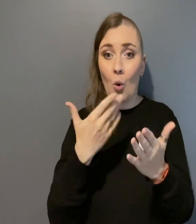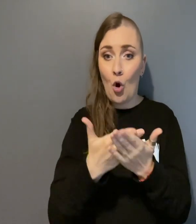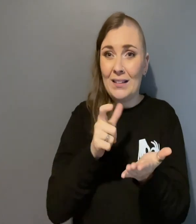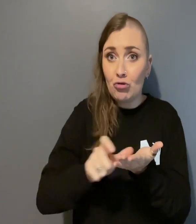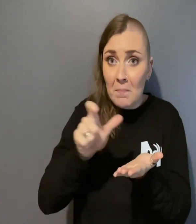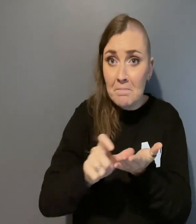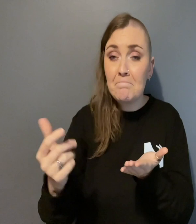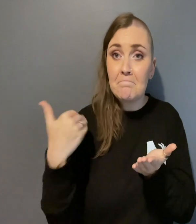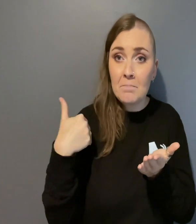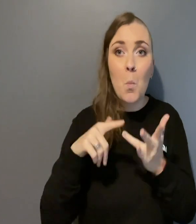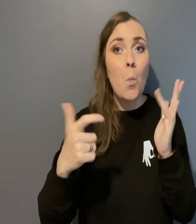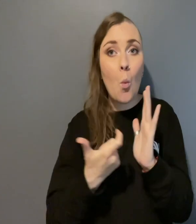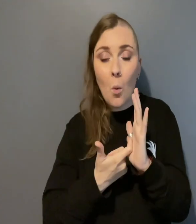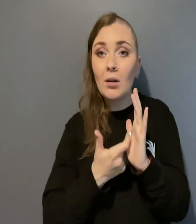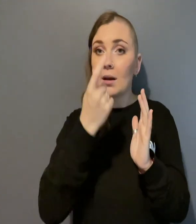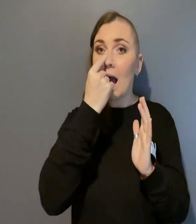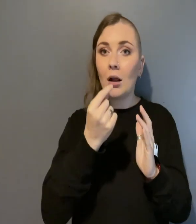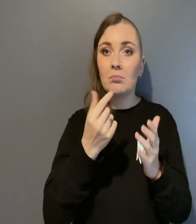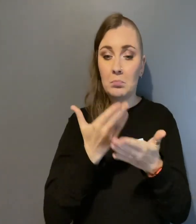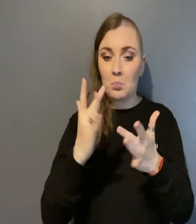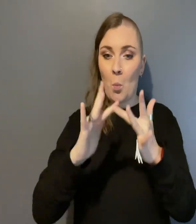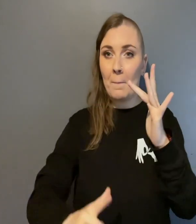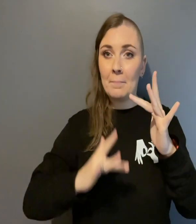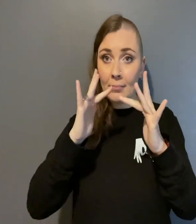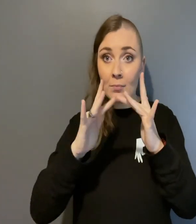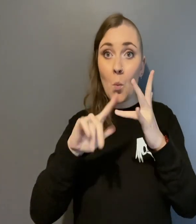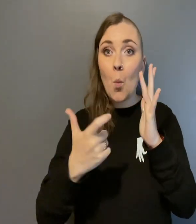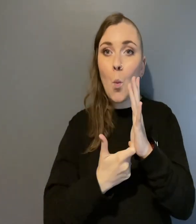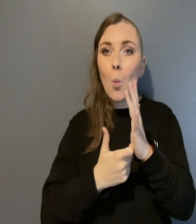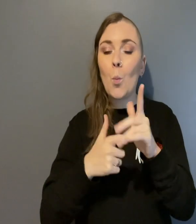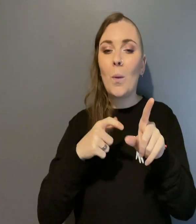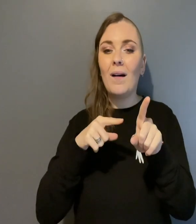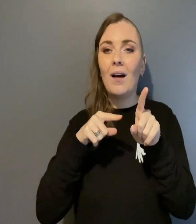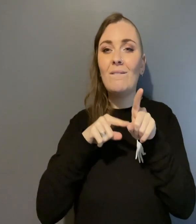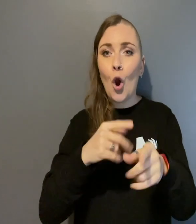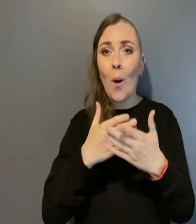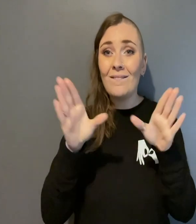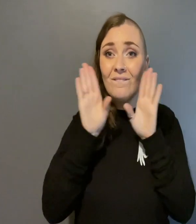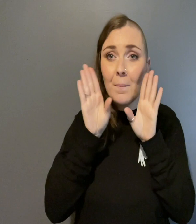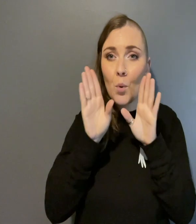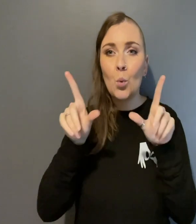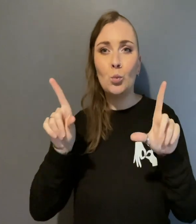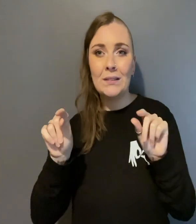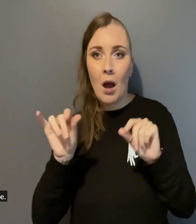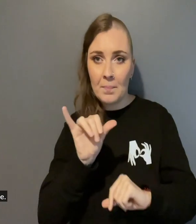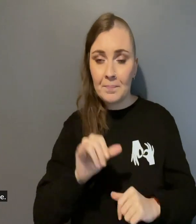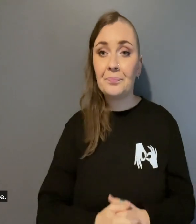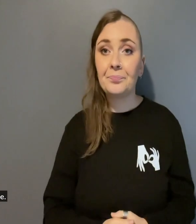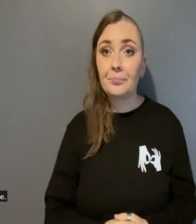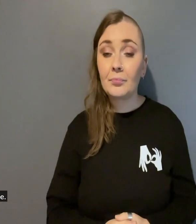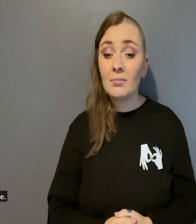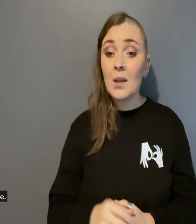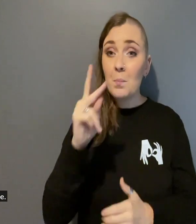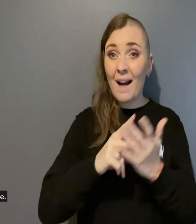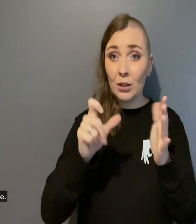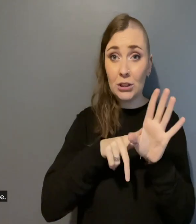platform or feel free to visit our website or follow the cider Facebook page or Twitter page. On behalf of